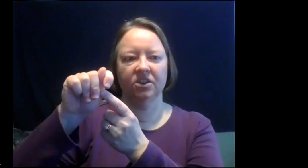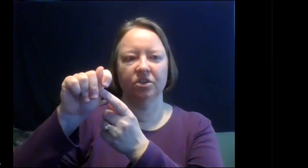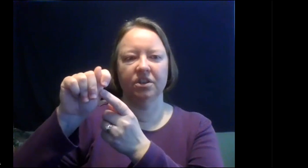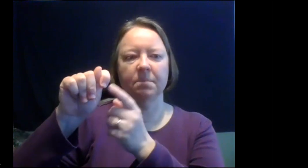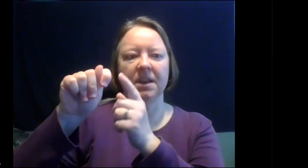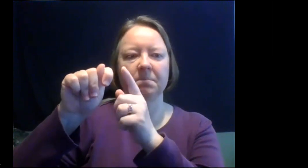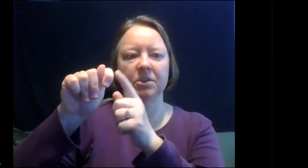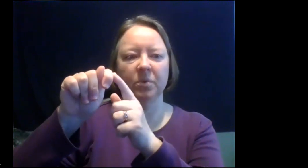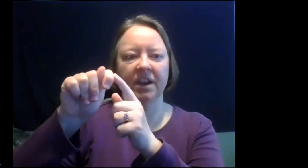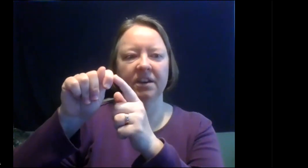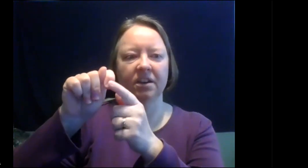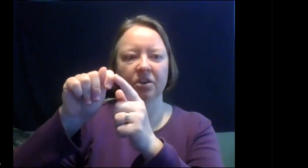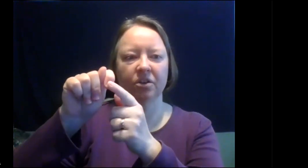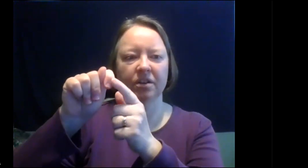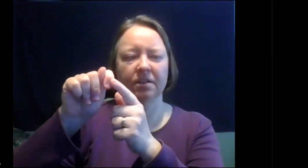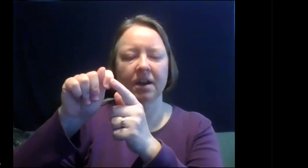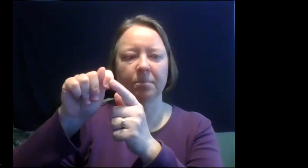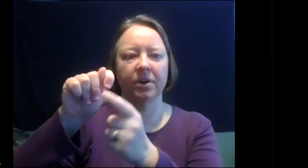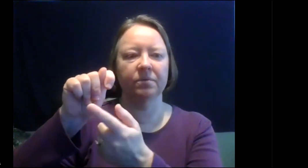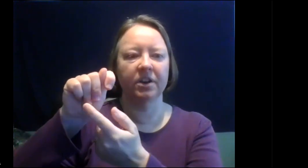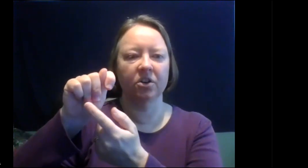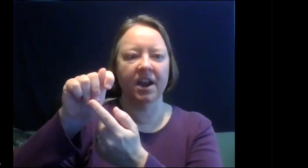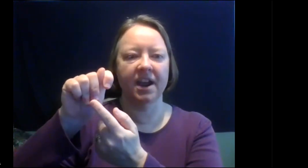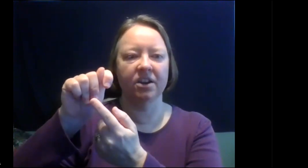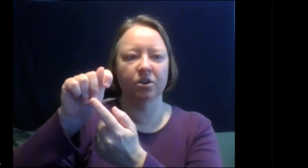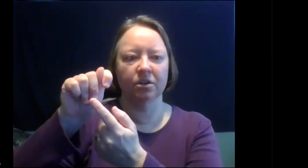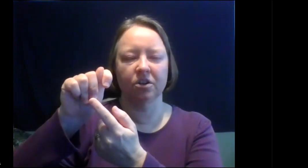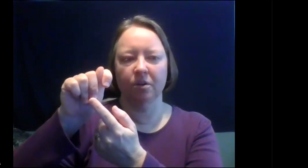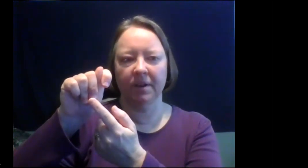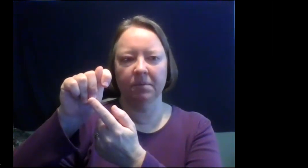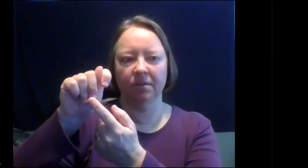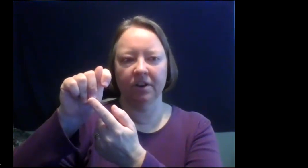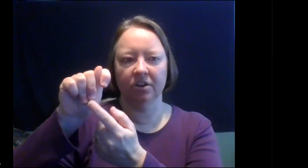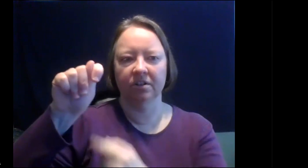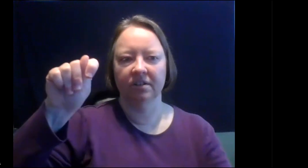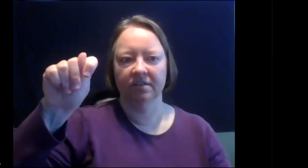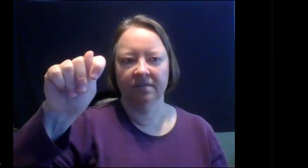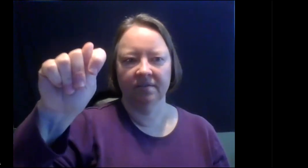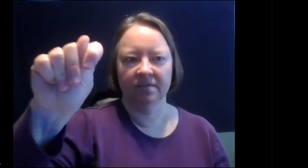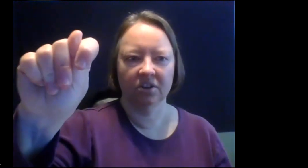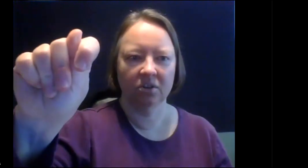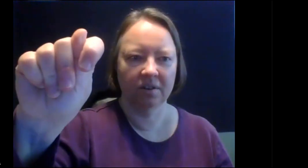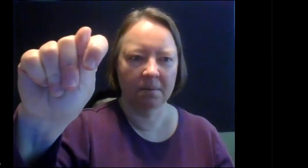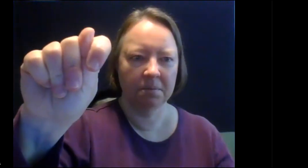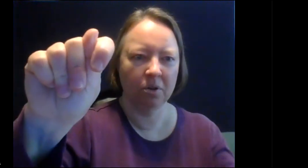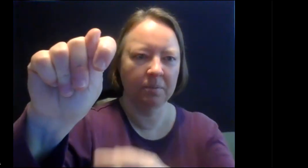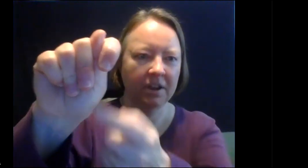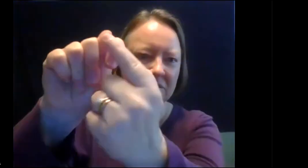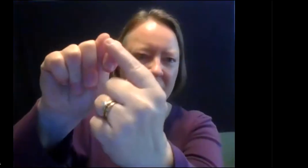is your thumb in between your pointer finger and your tall man middle finger. So I'm going to hold mine closer. It